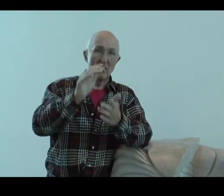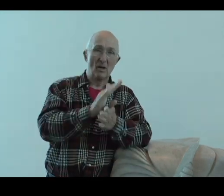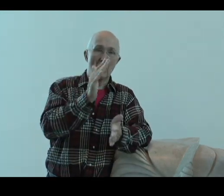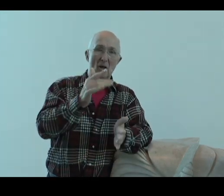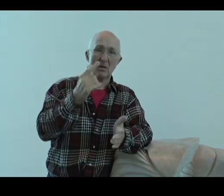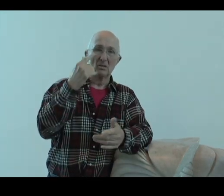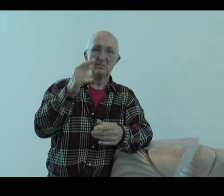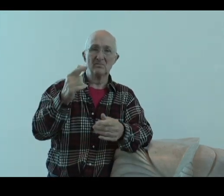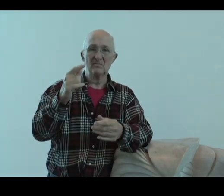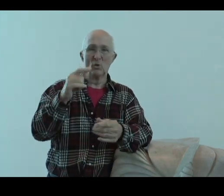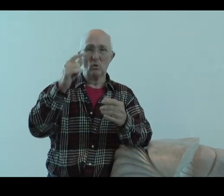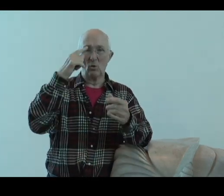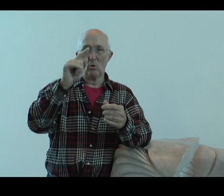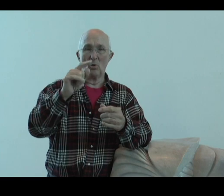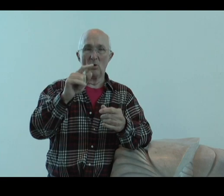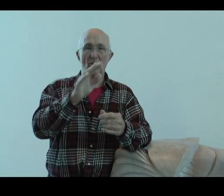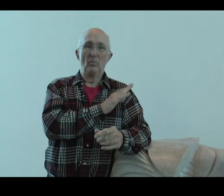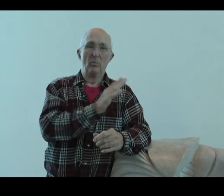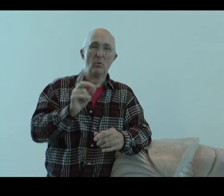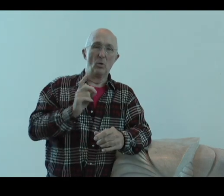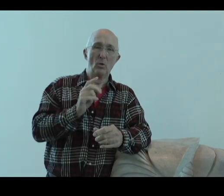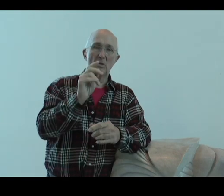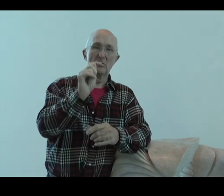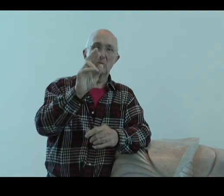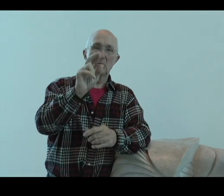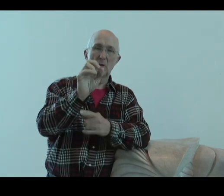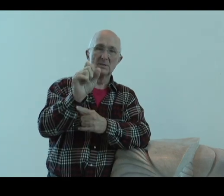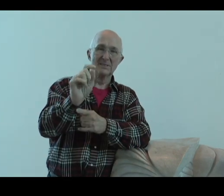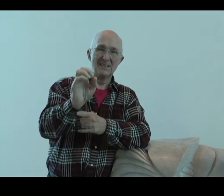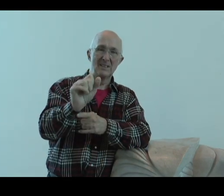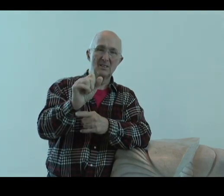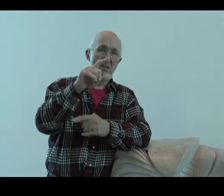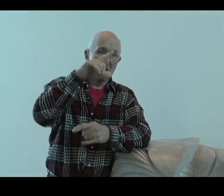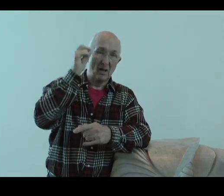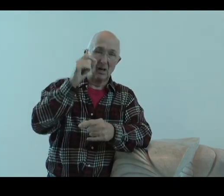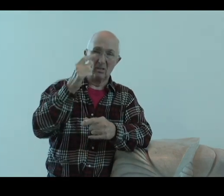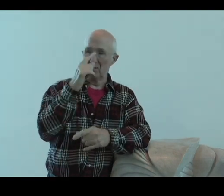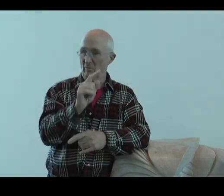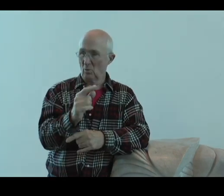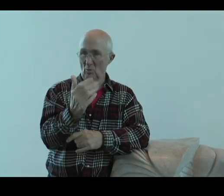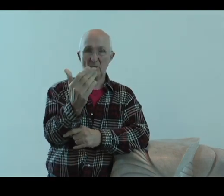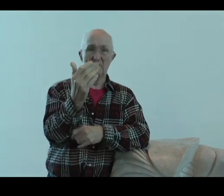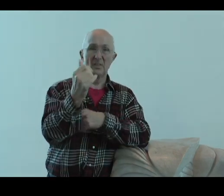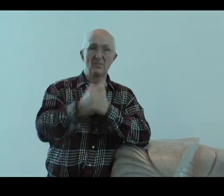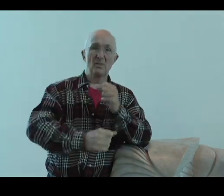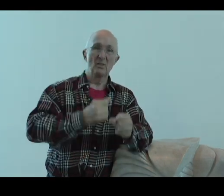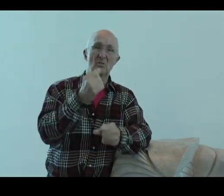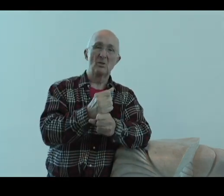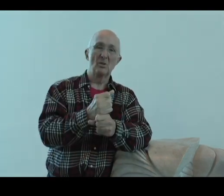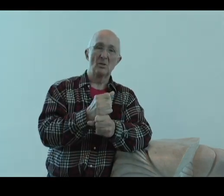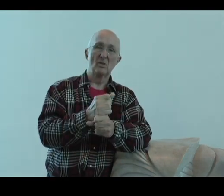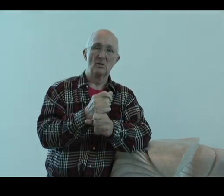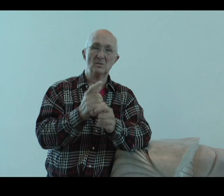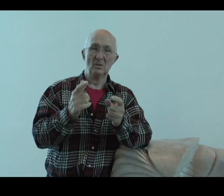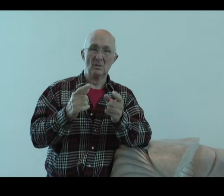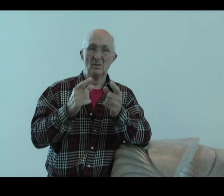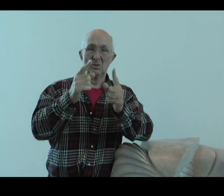at Gallaudet University for the Board of Trustees. He was there for about 15